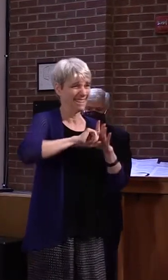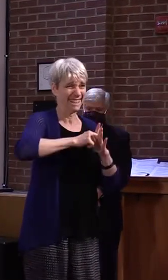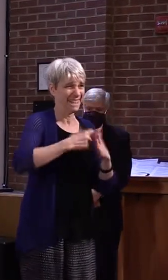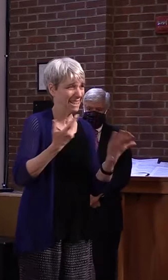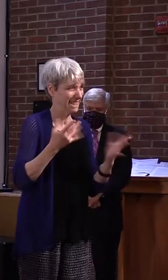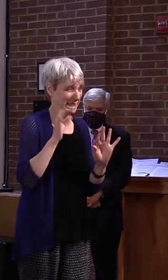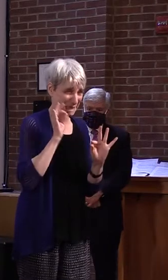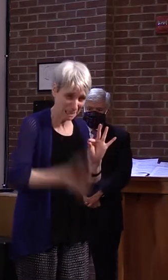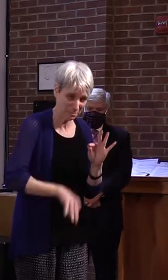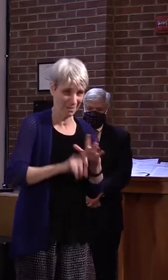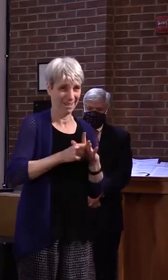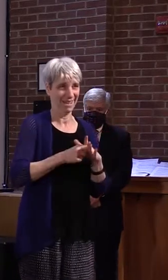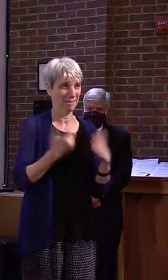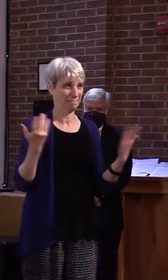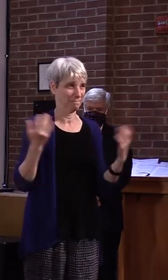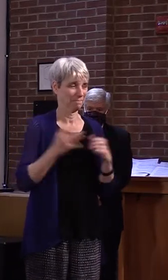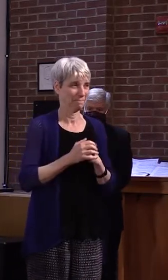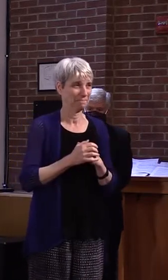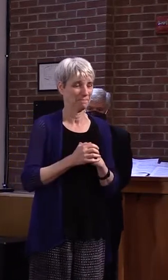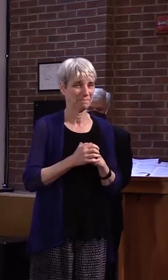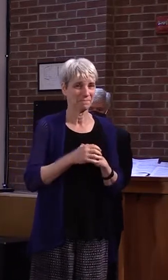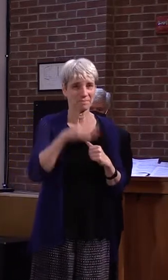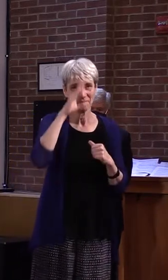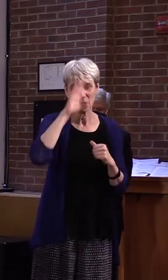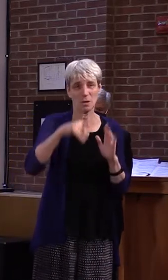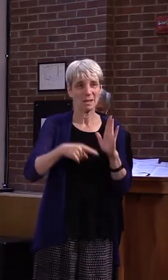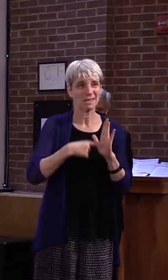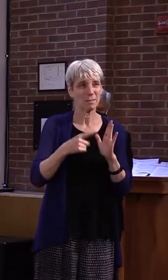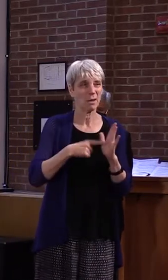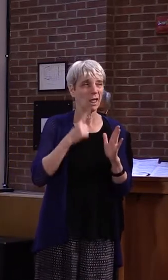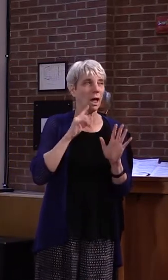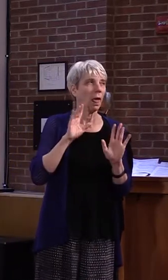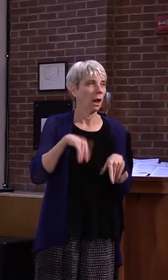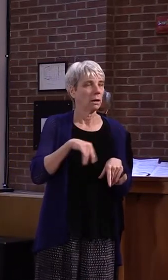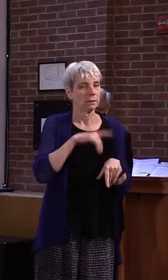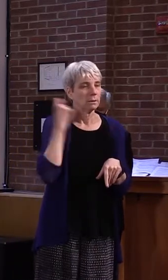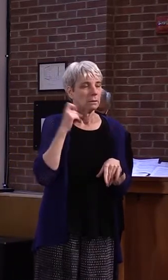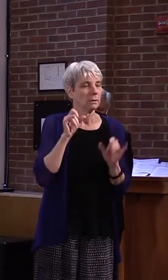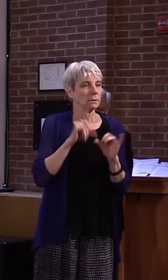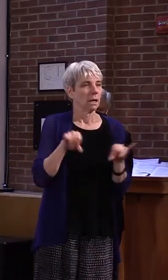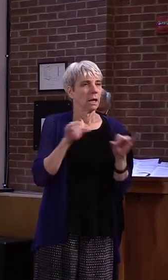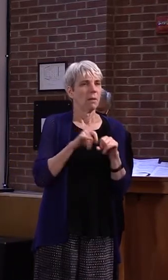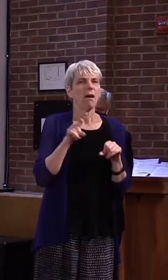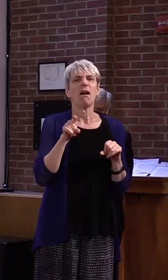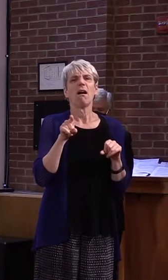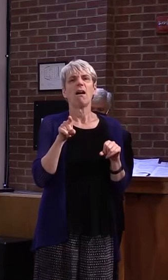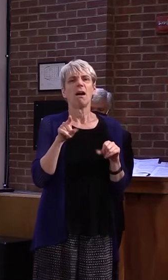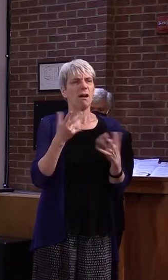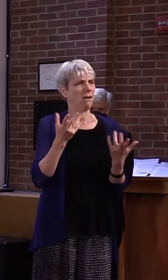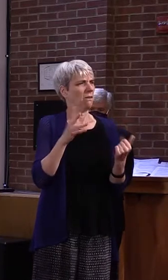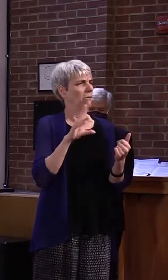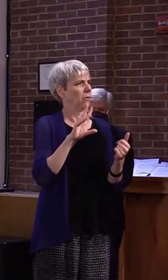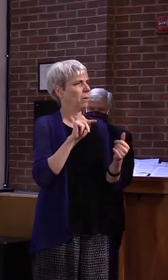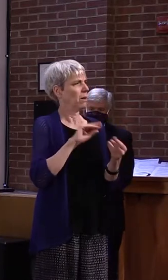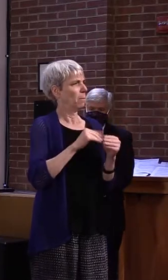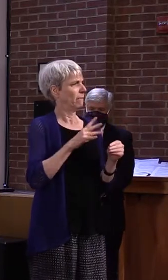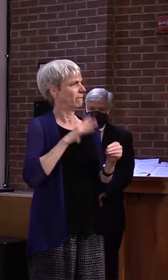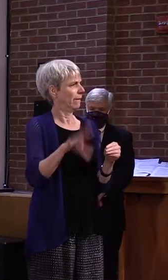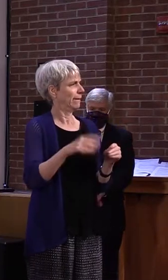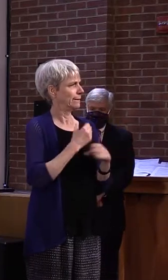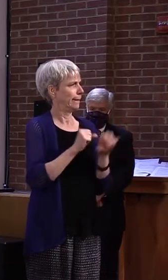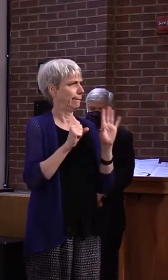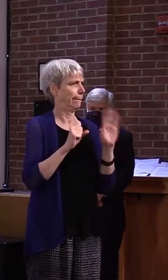very simple. But sometimes, you know, we get complacent because we see that we're doing well. That's my fear,